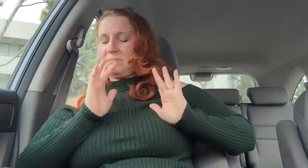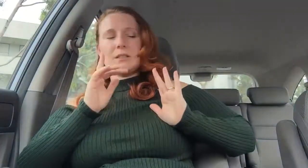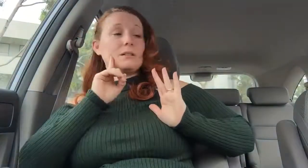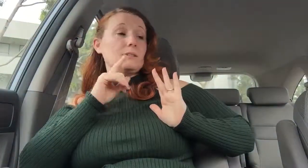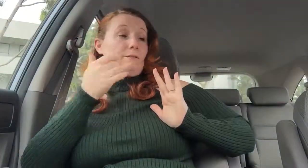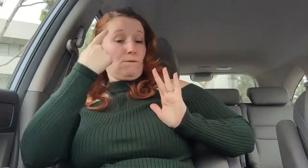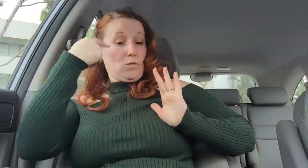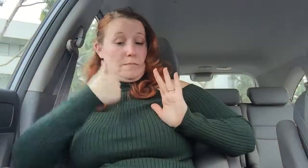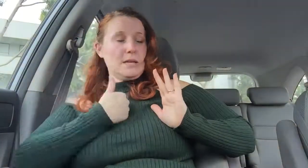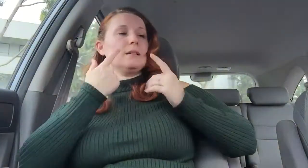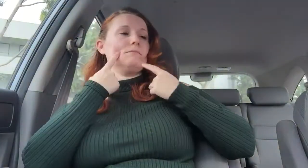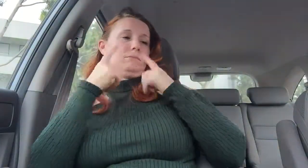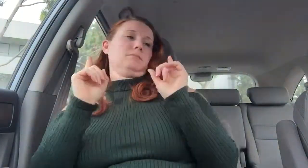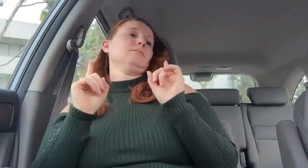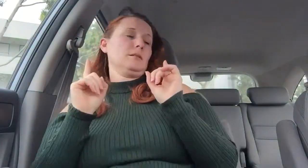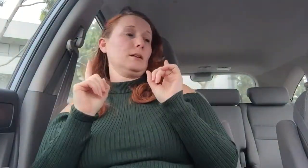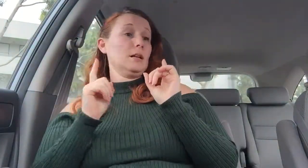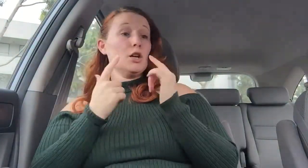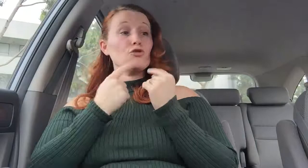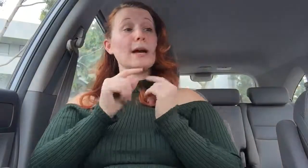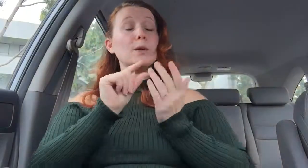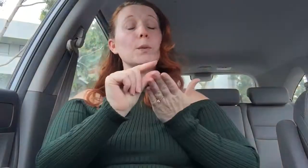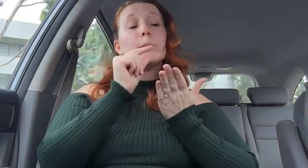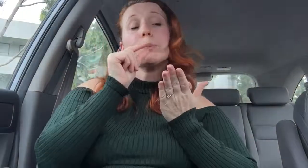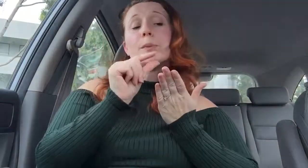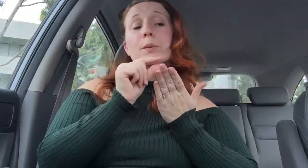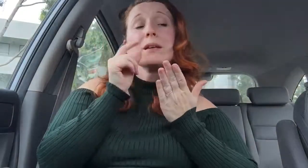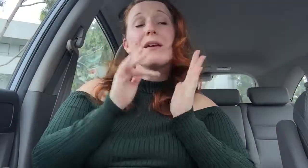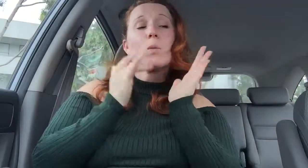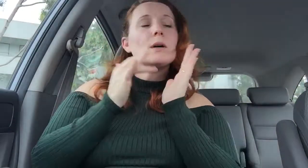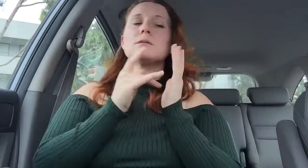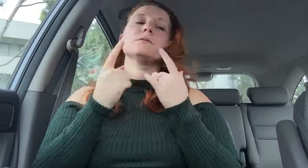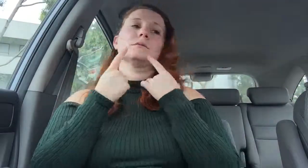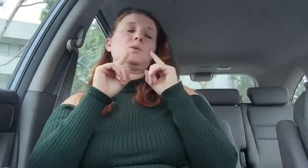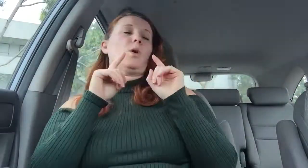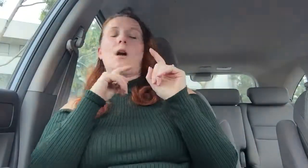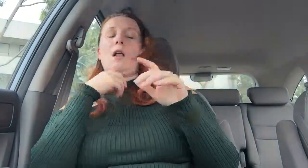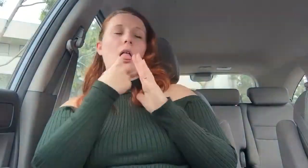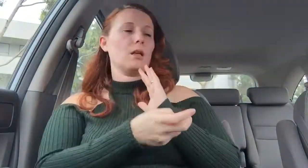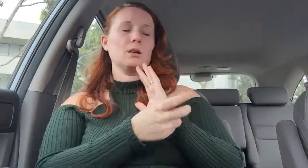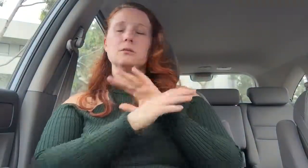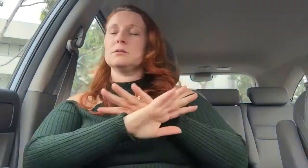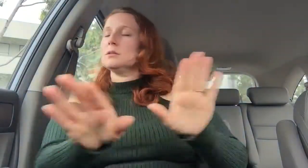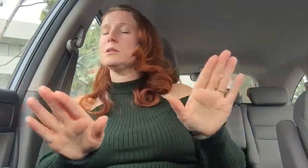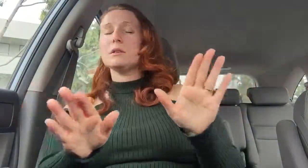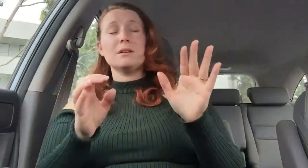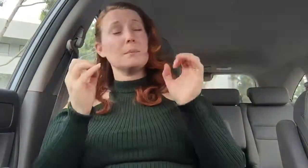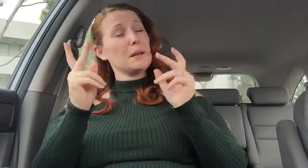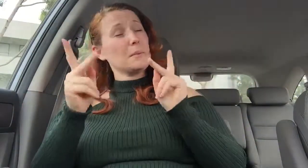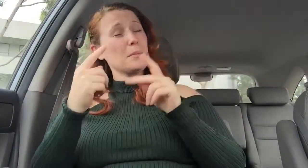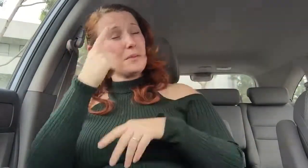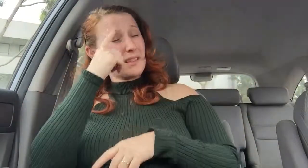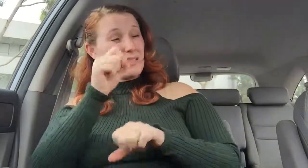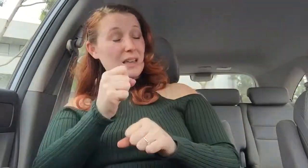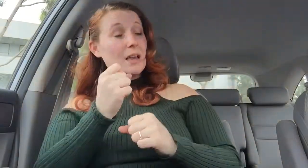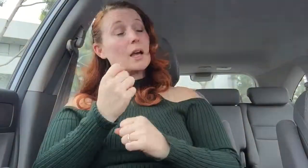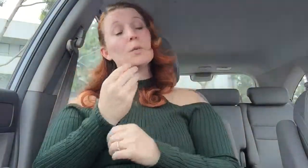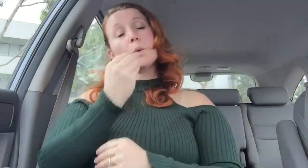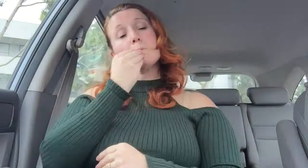me. I found that like even trying to eat that in moderation once in a while definitely doesn't work, and a lot of people like feel like it's better if they can eat sugar in moderation, and I totally get that